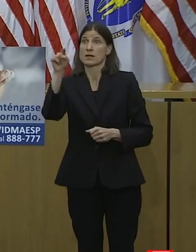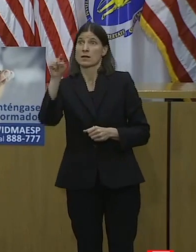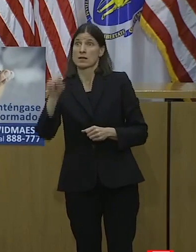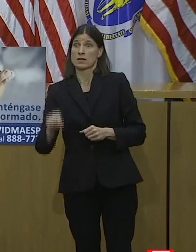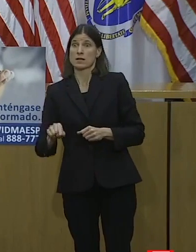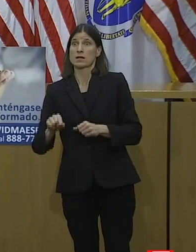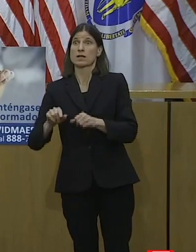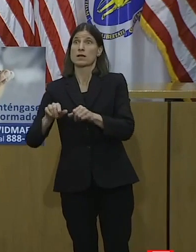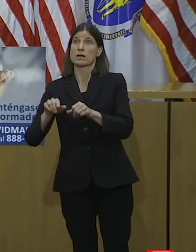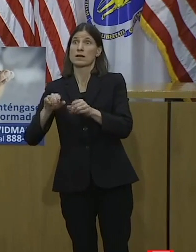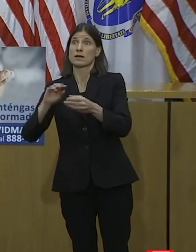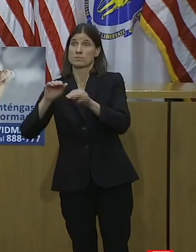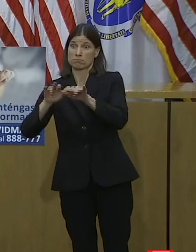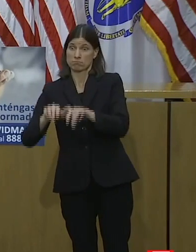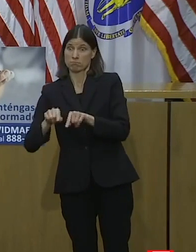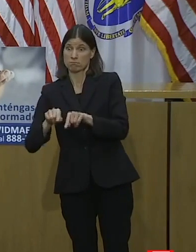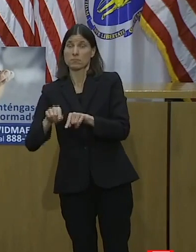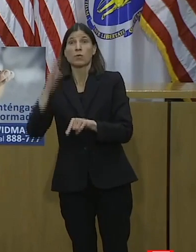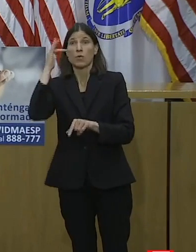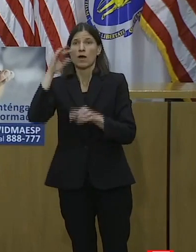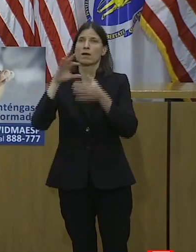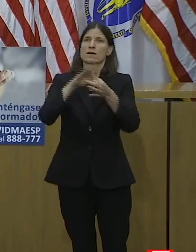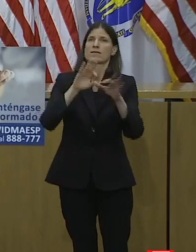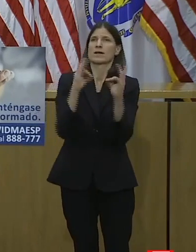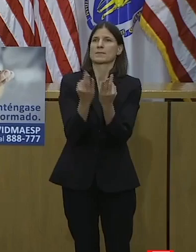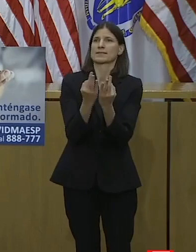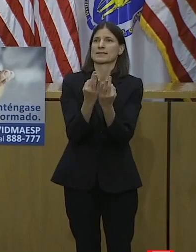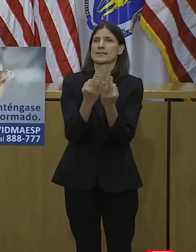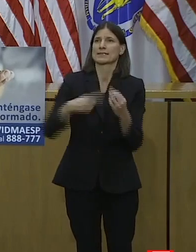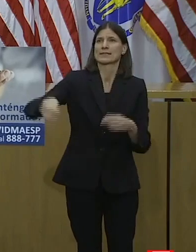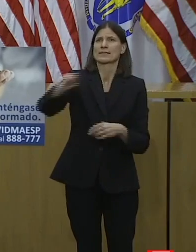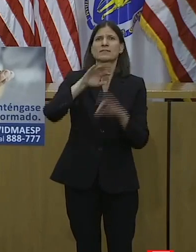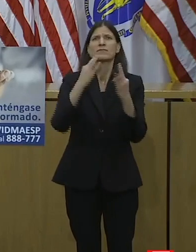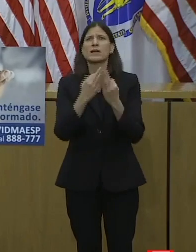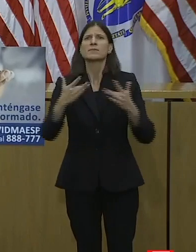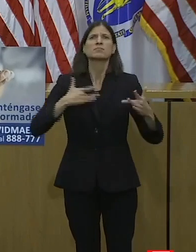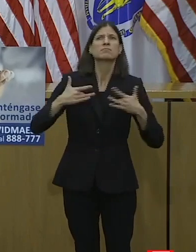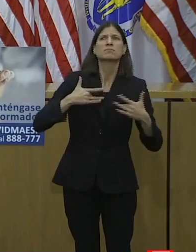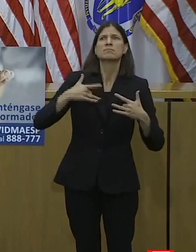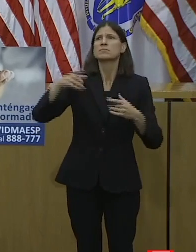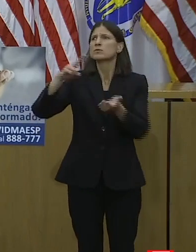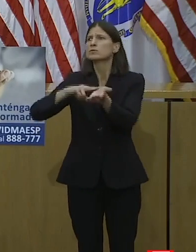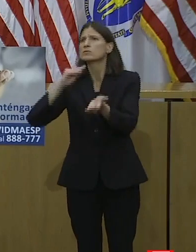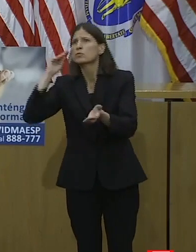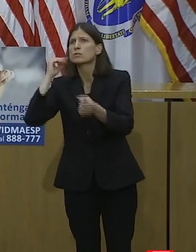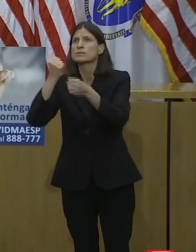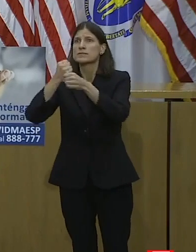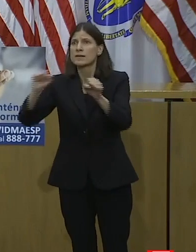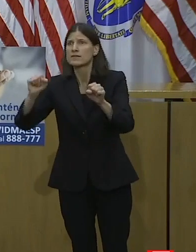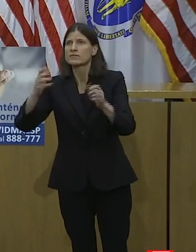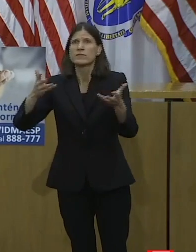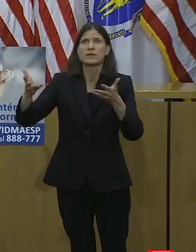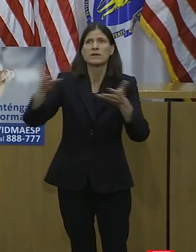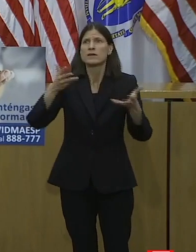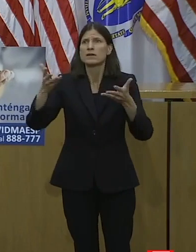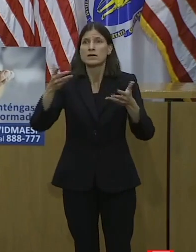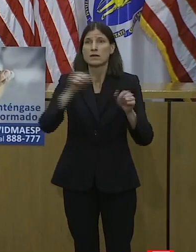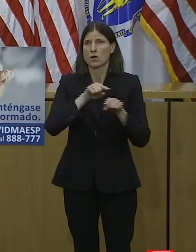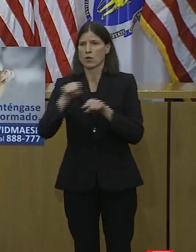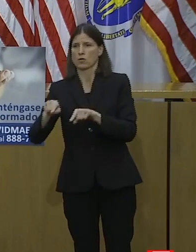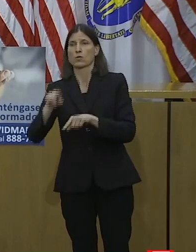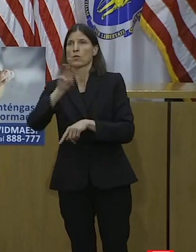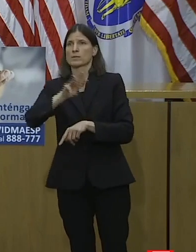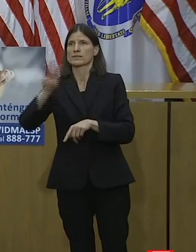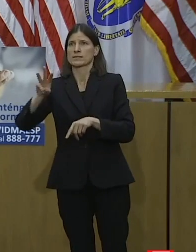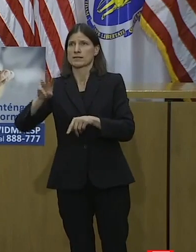not to be used in place of emergency medical care, but it is a tool to support those who may be worried about their symptoms, which is true